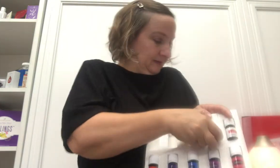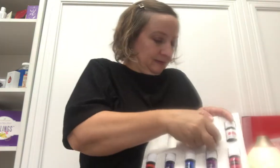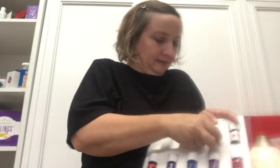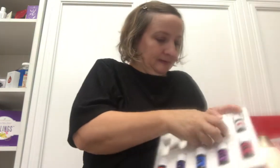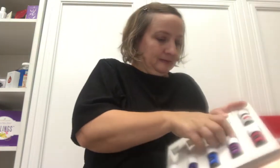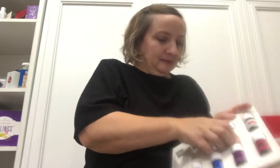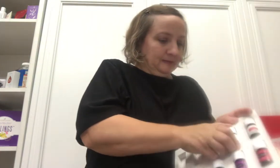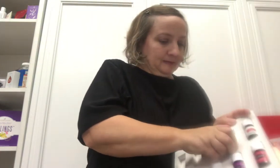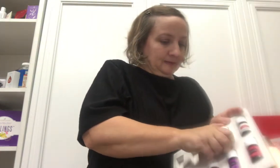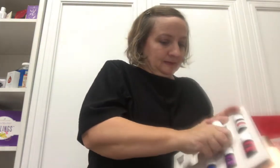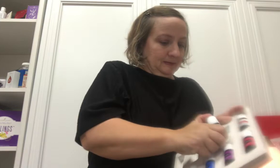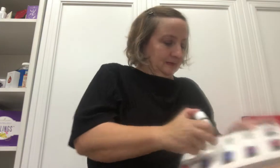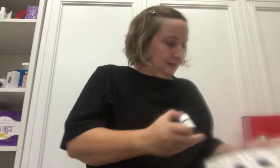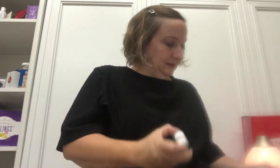Next,